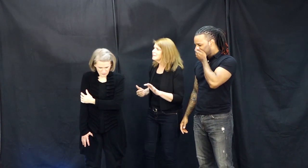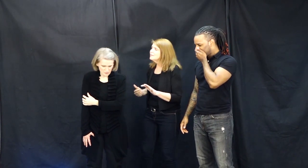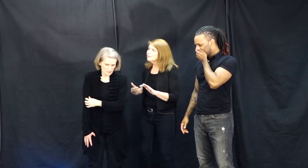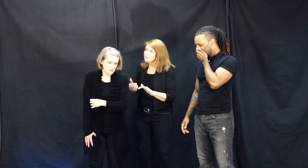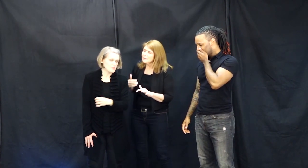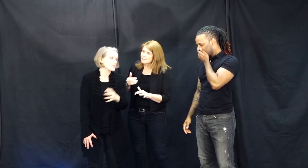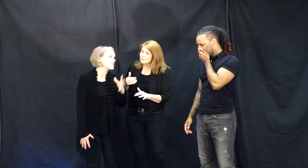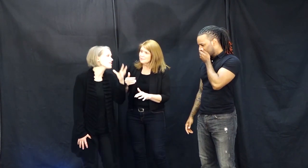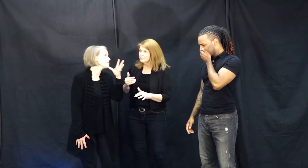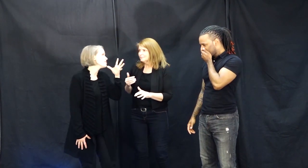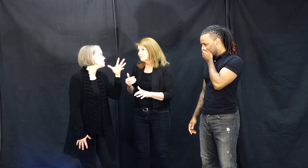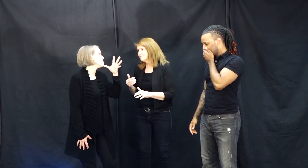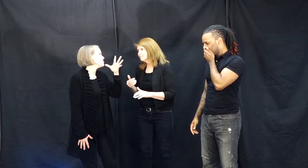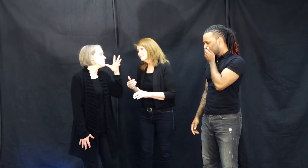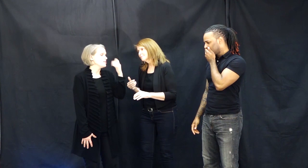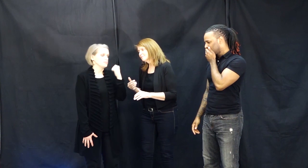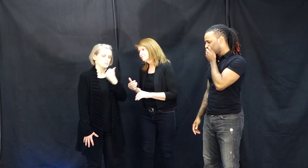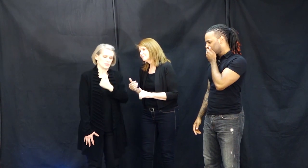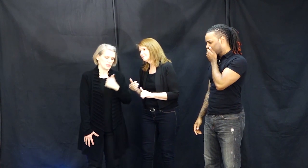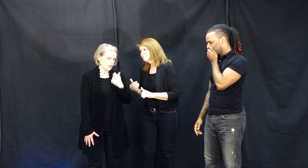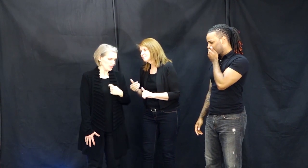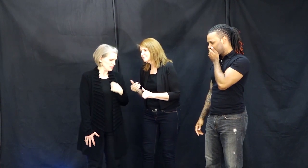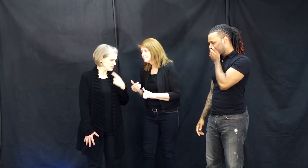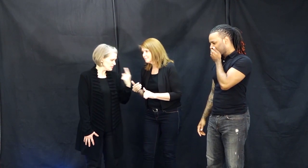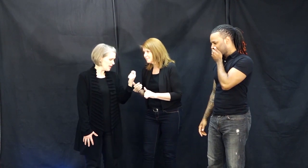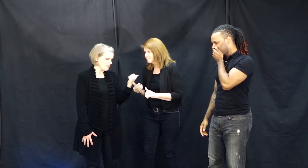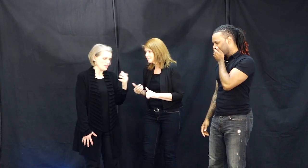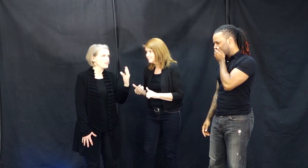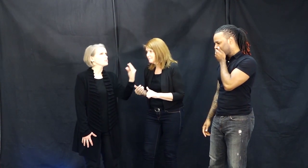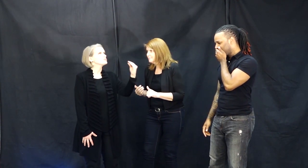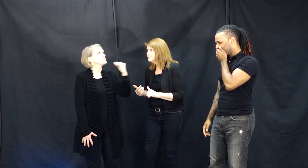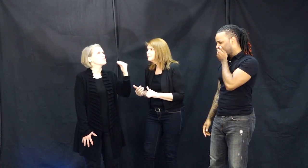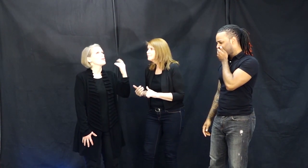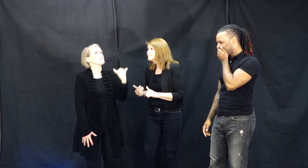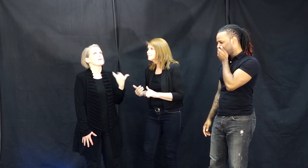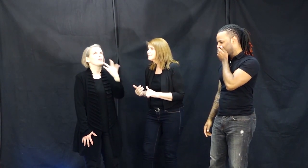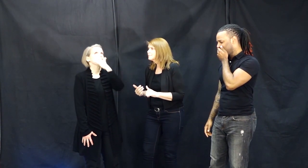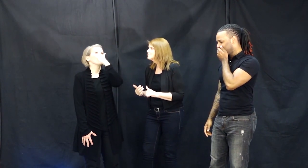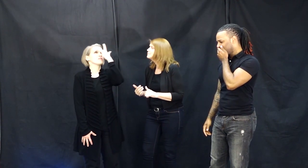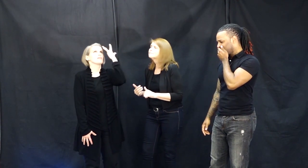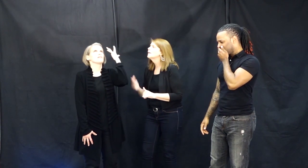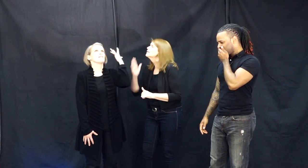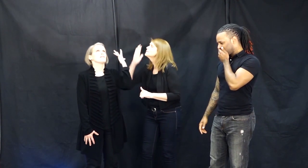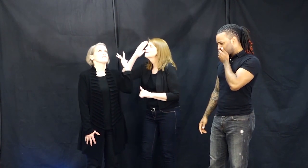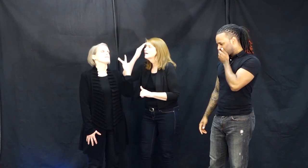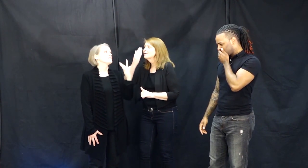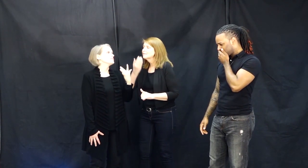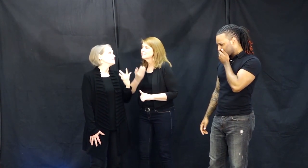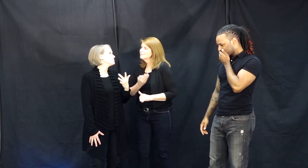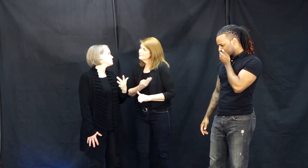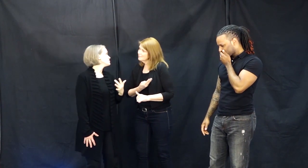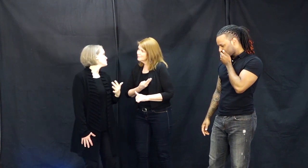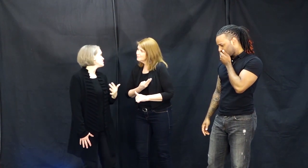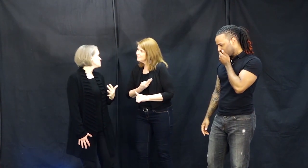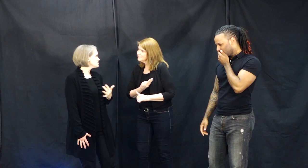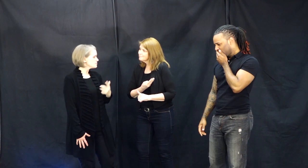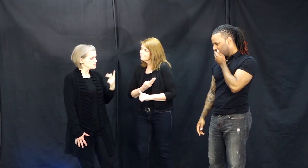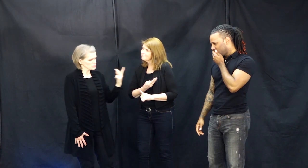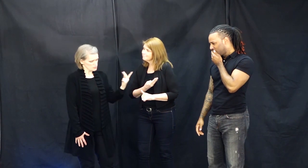know? I'm so sorry for forgetting what you taught me. My son, We played I piano.